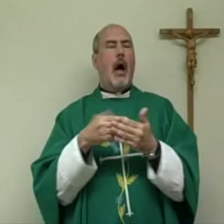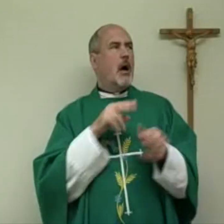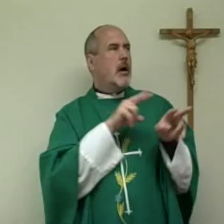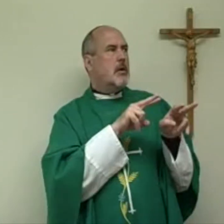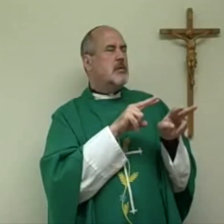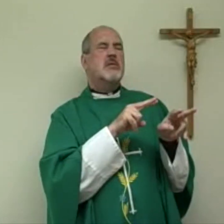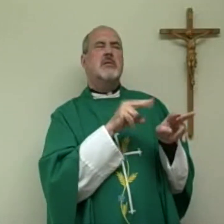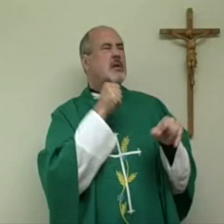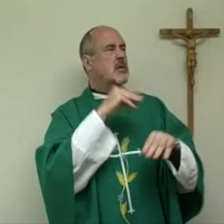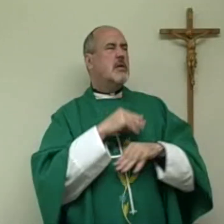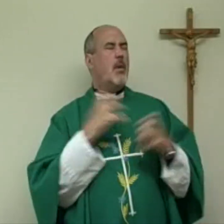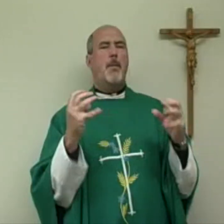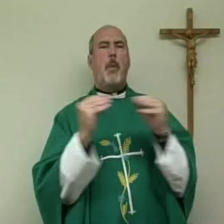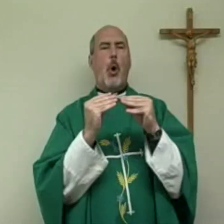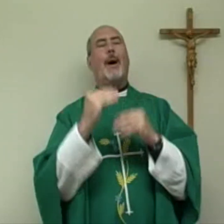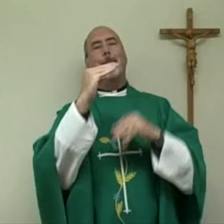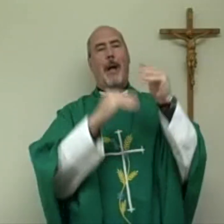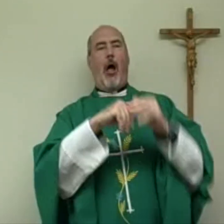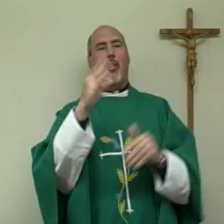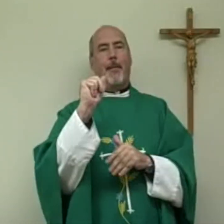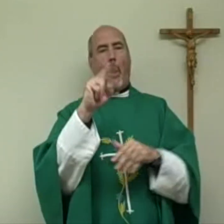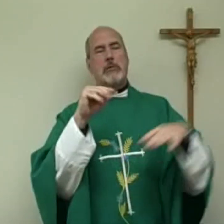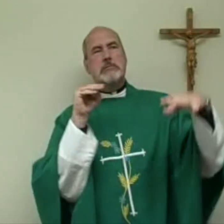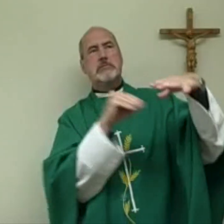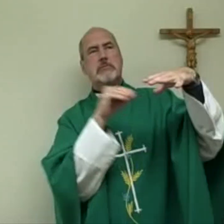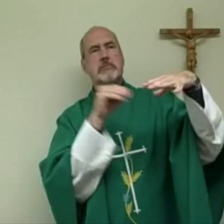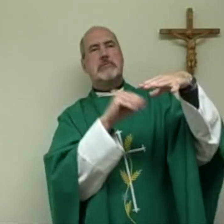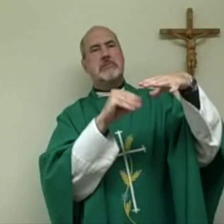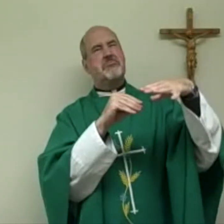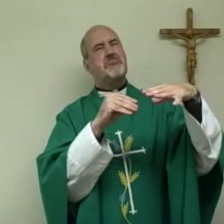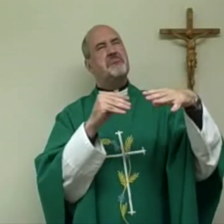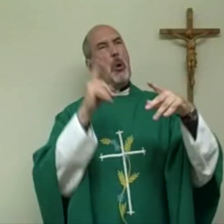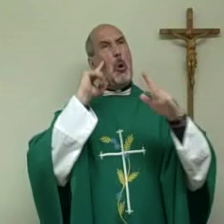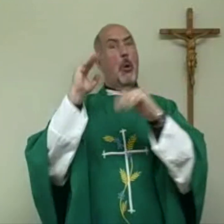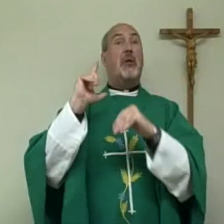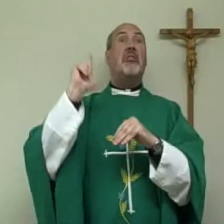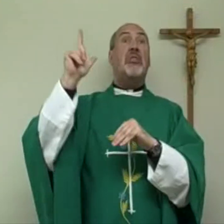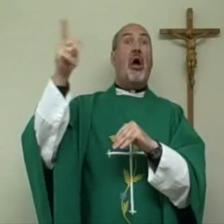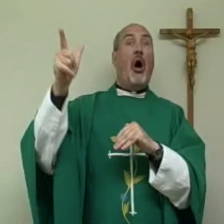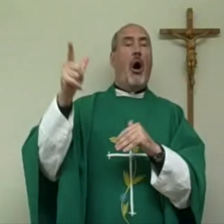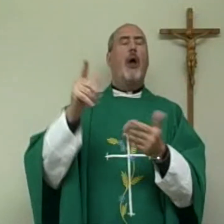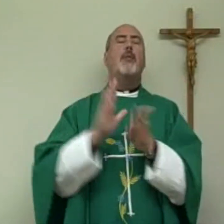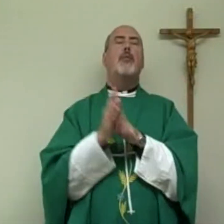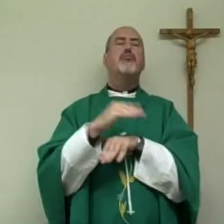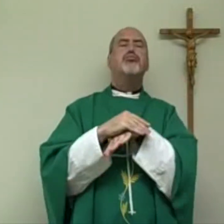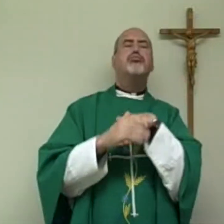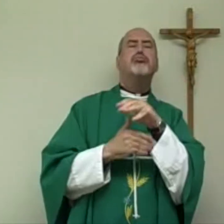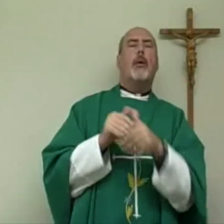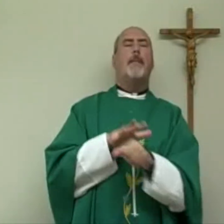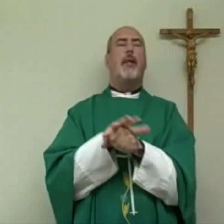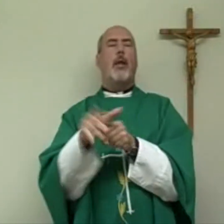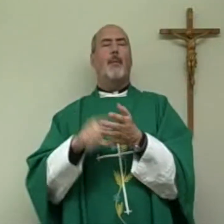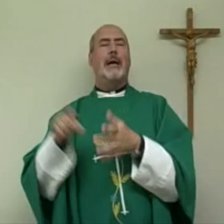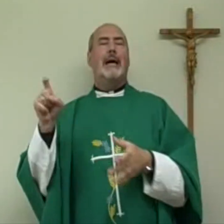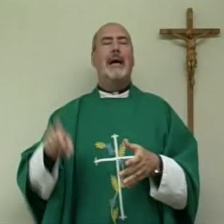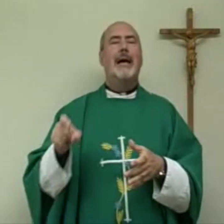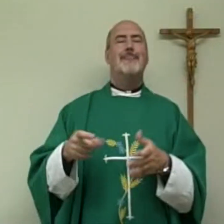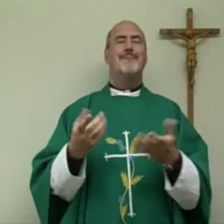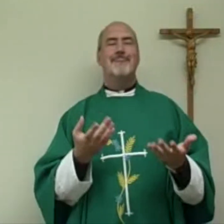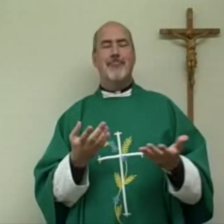who stored all his grain that he could in the barn. And when it was full, he built a second barn so that down the road